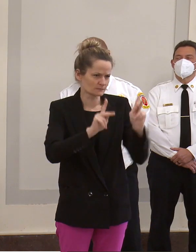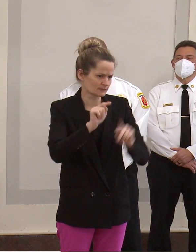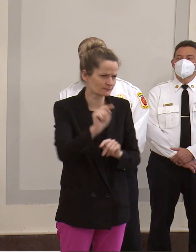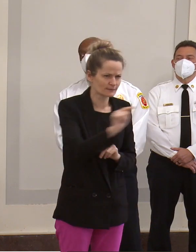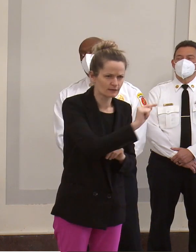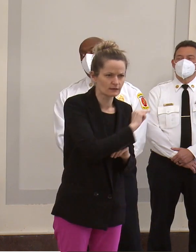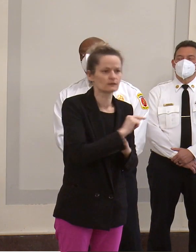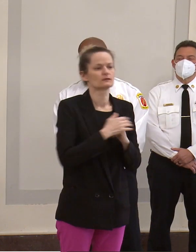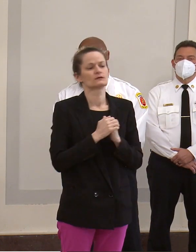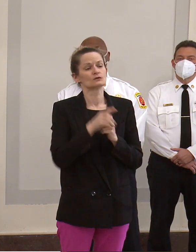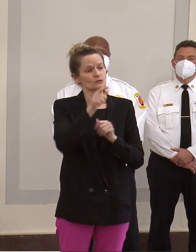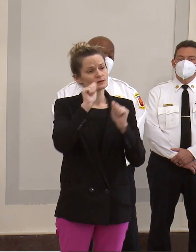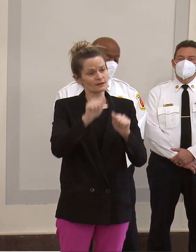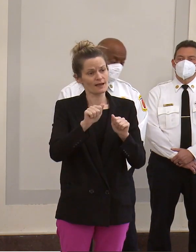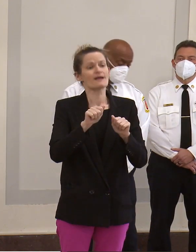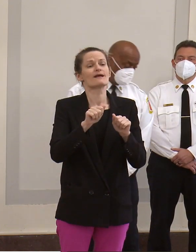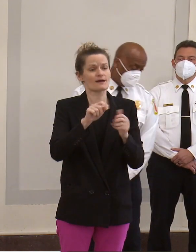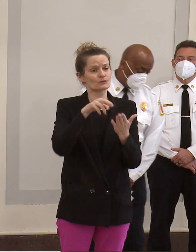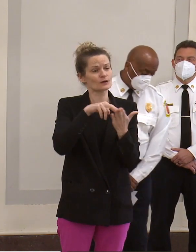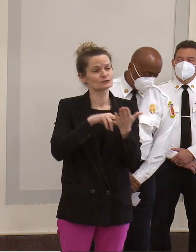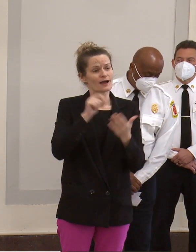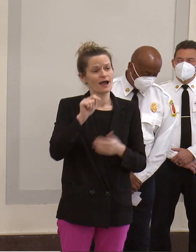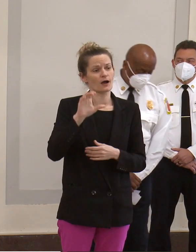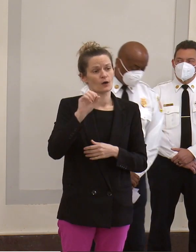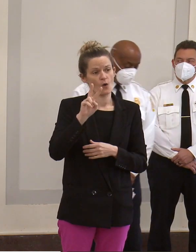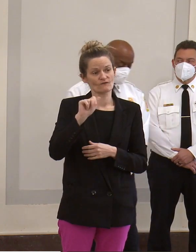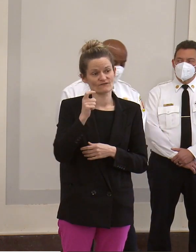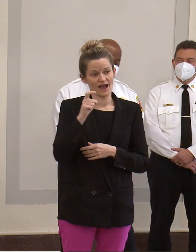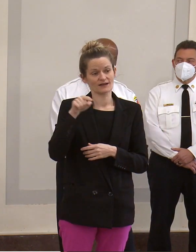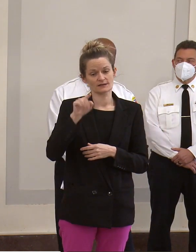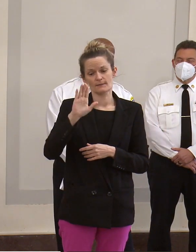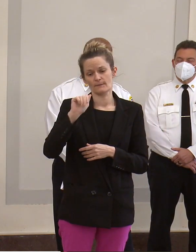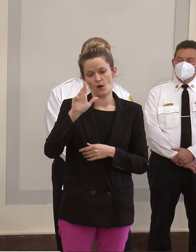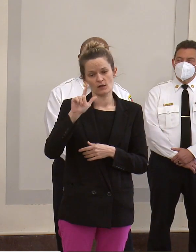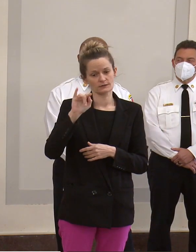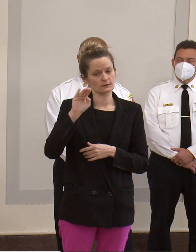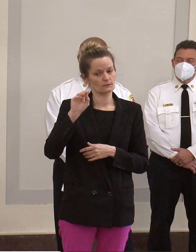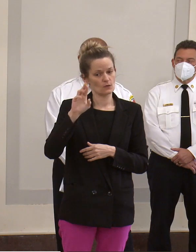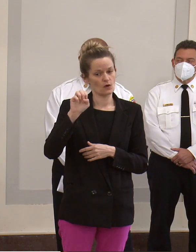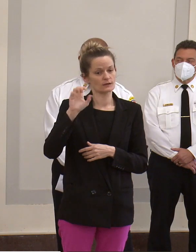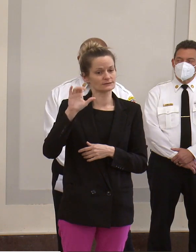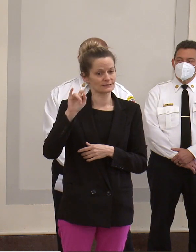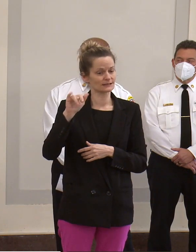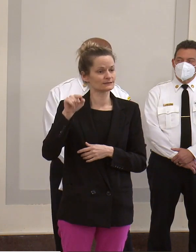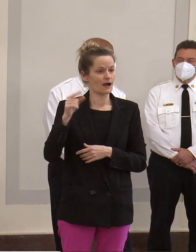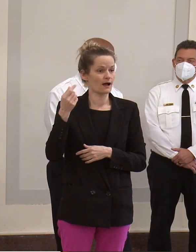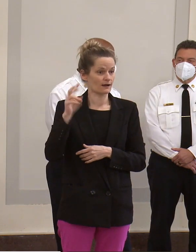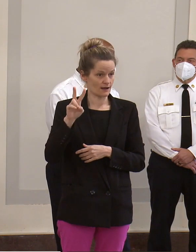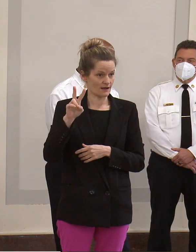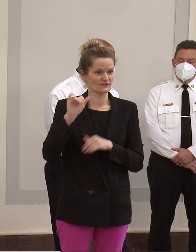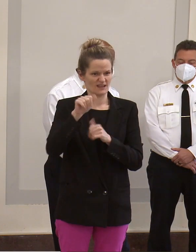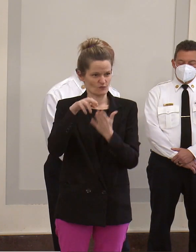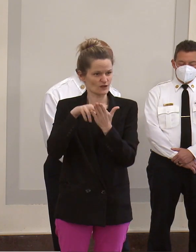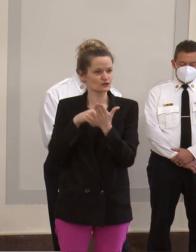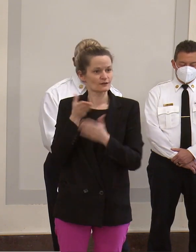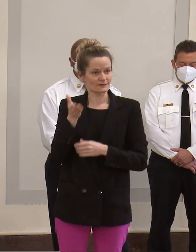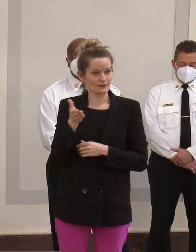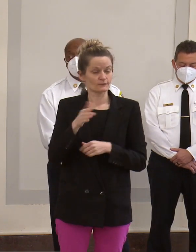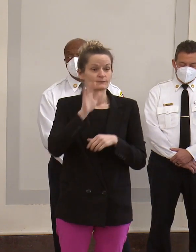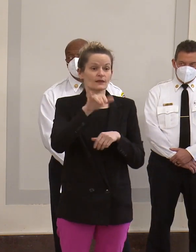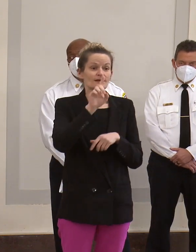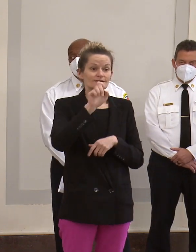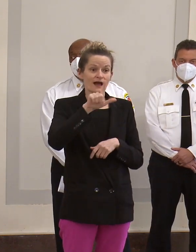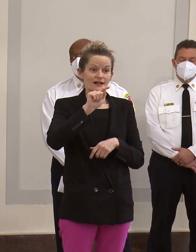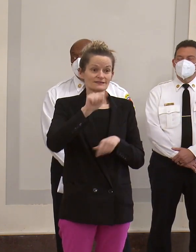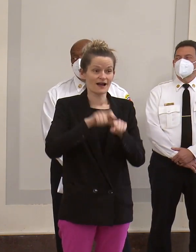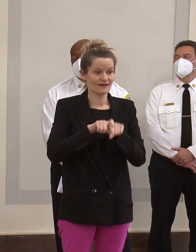covax.baltimorecity.gov. As a reminder, the prevalence of the highly transmissible Delta variant required Baltimore City to reinstate its